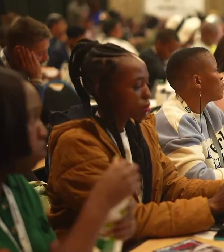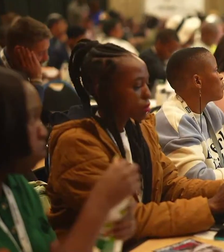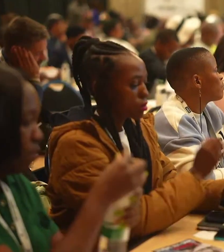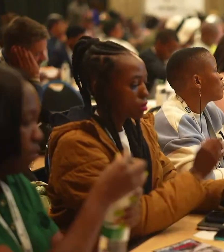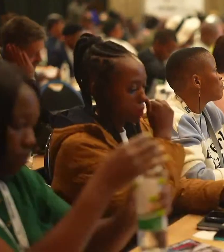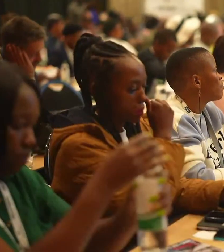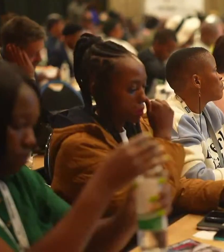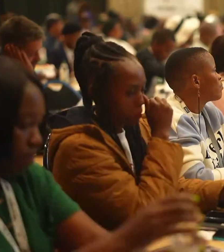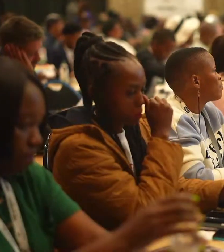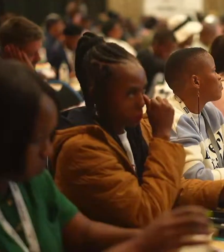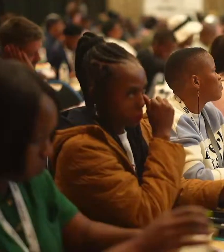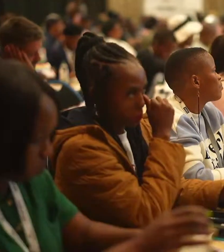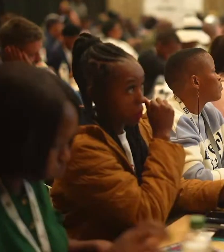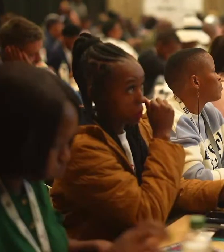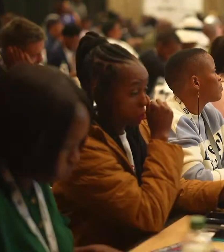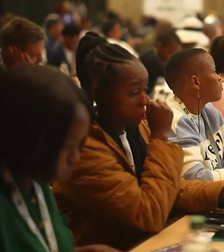feel,